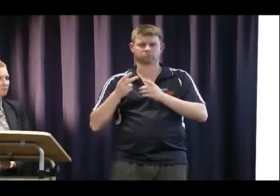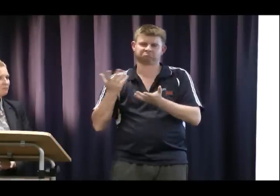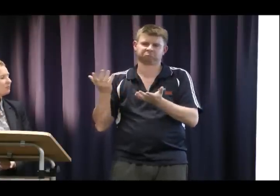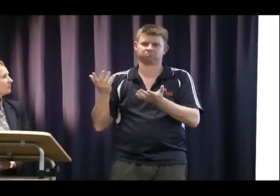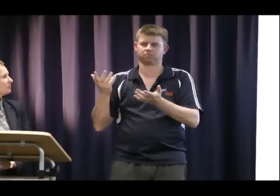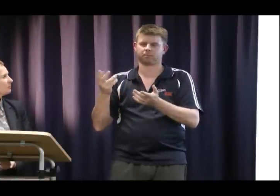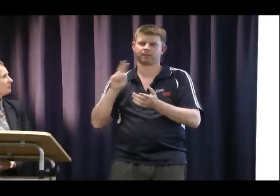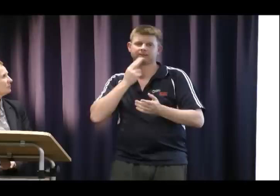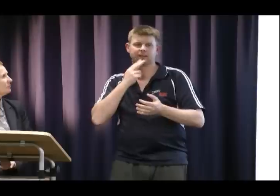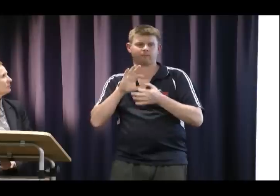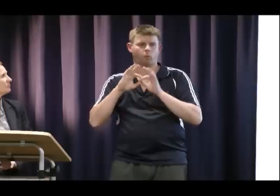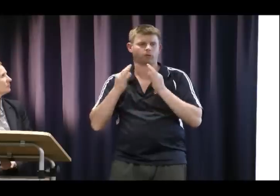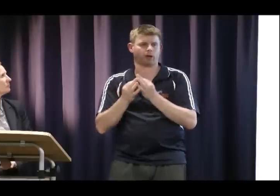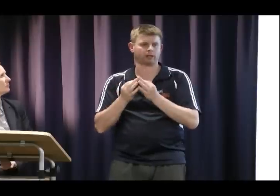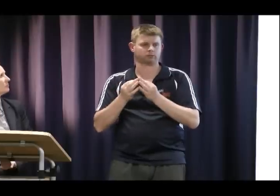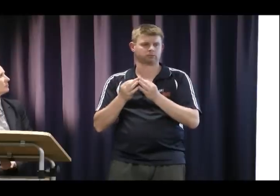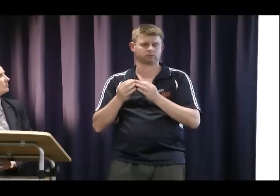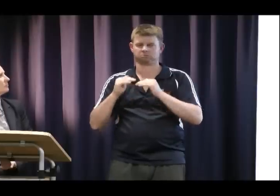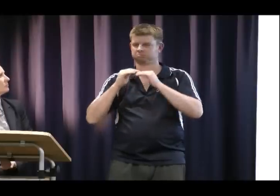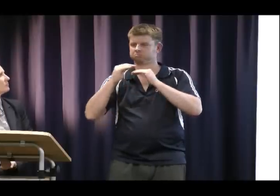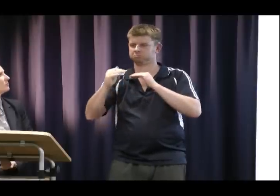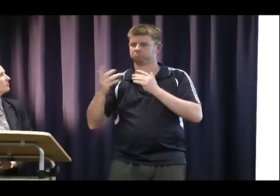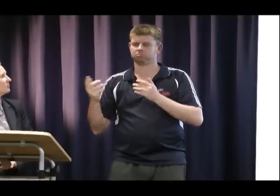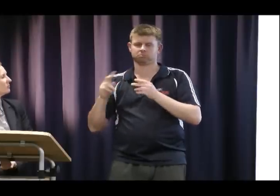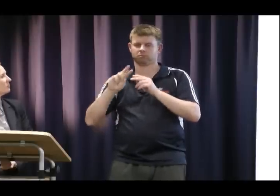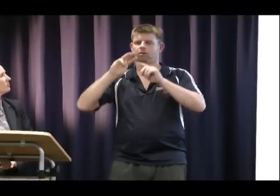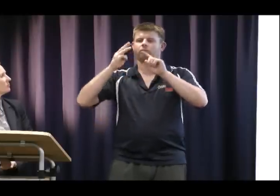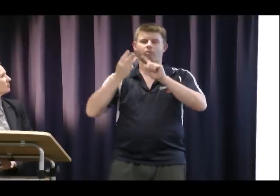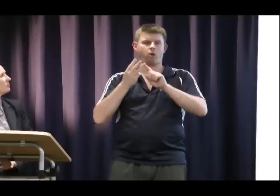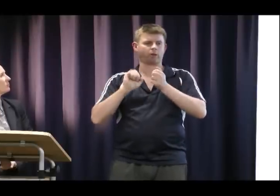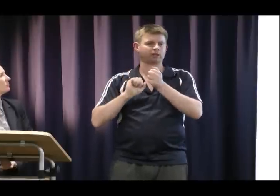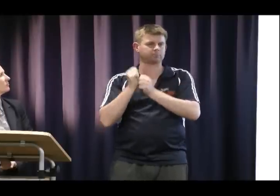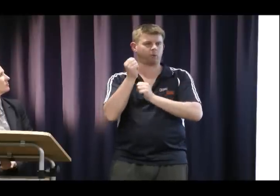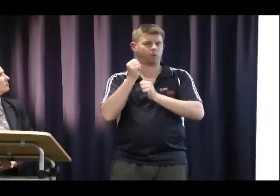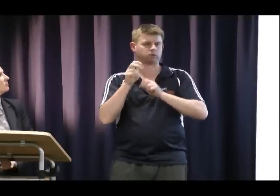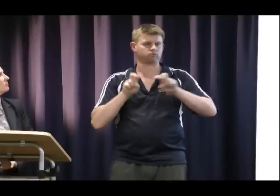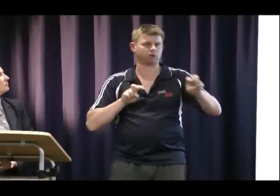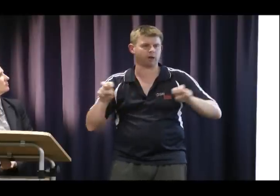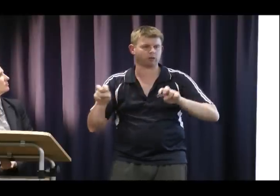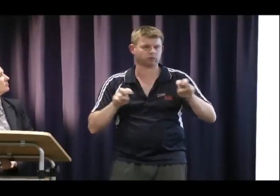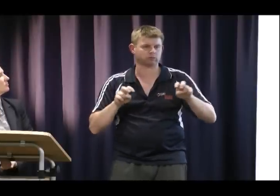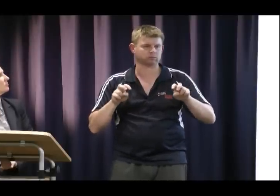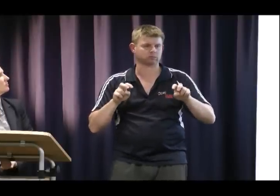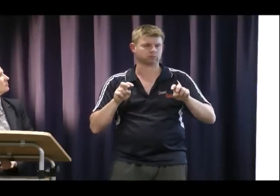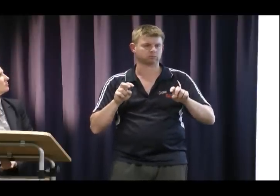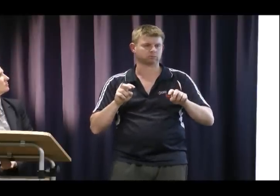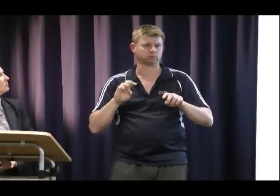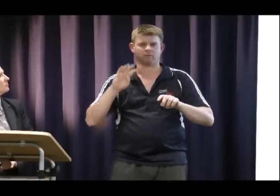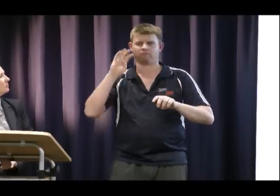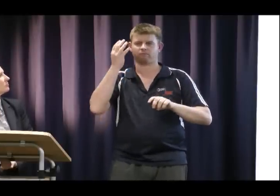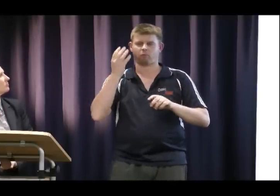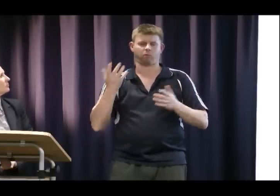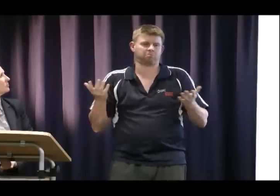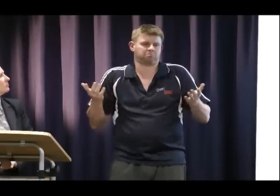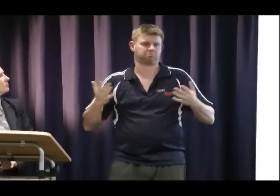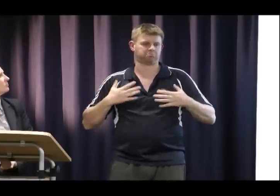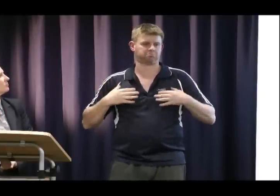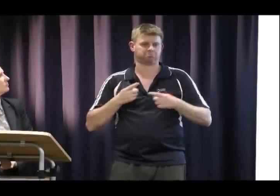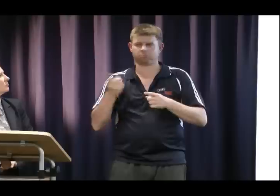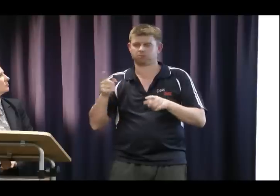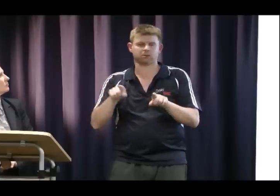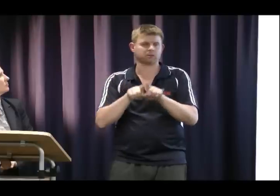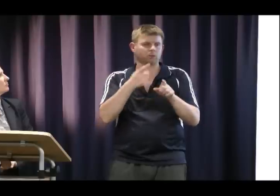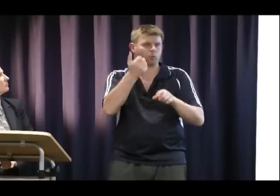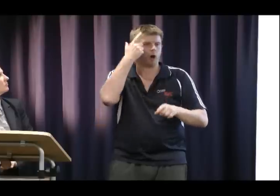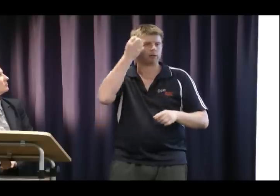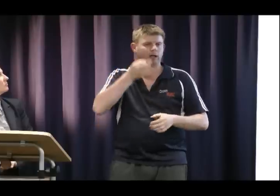information, 1 floor for deaf organisations, 1 floor for sports and recreation. The